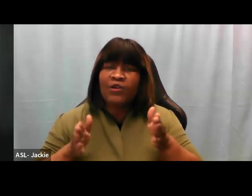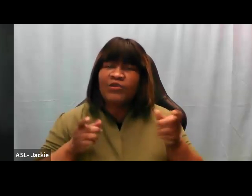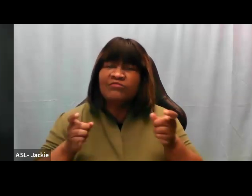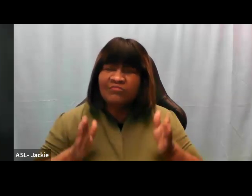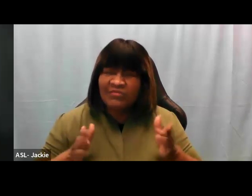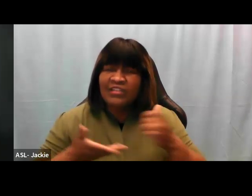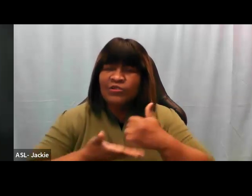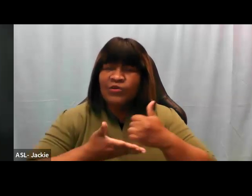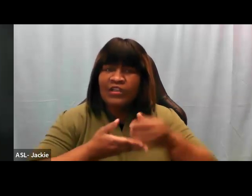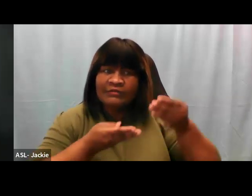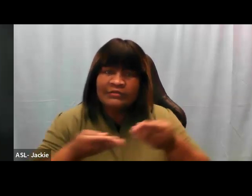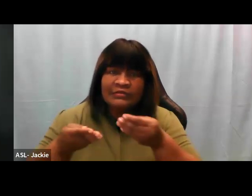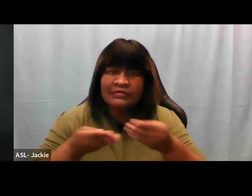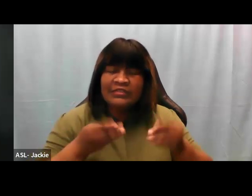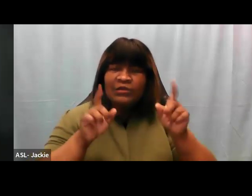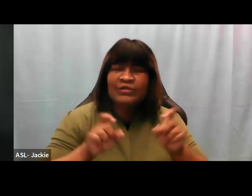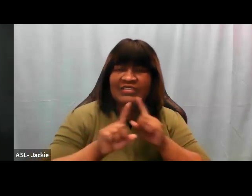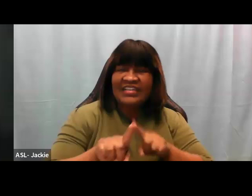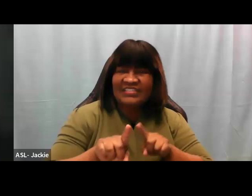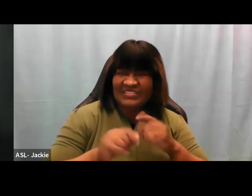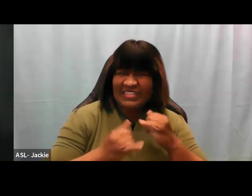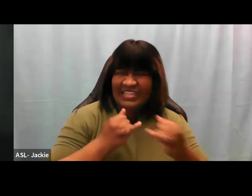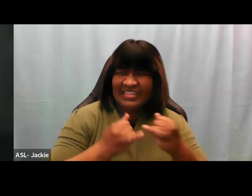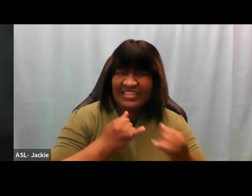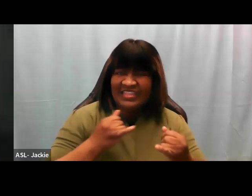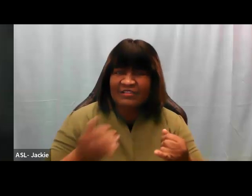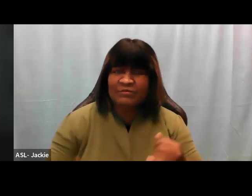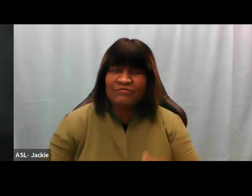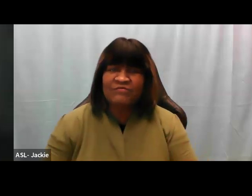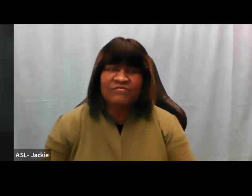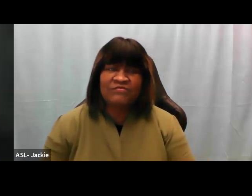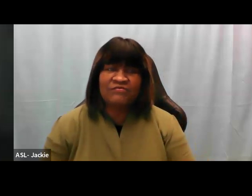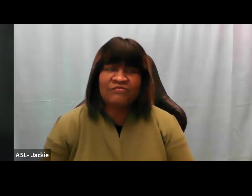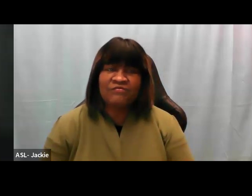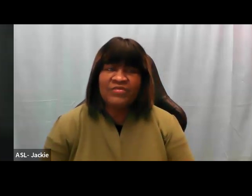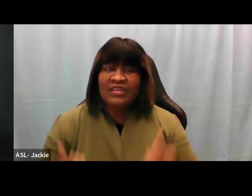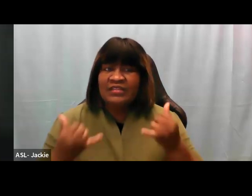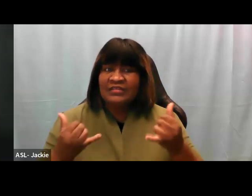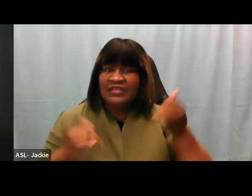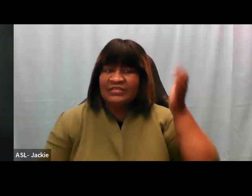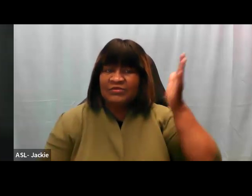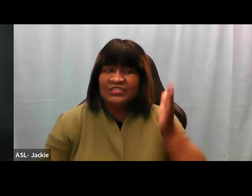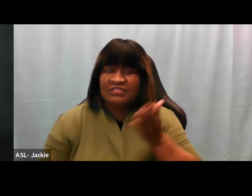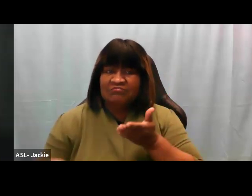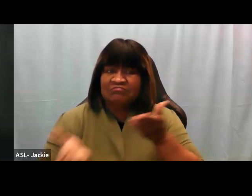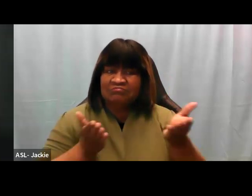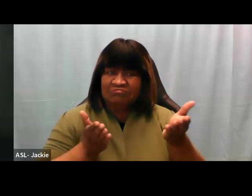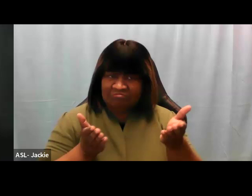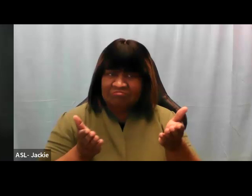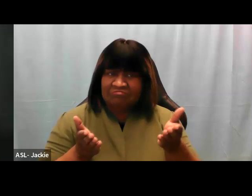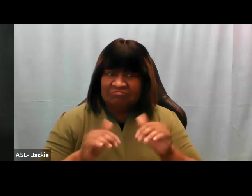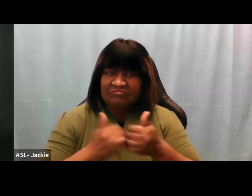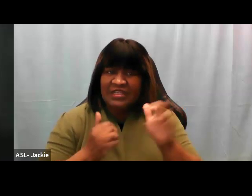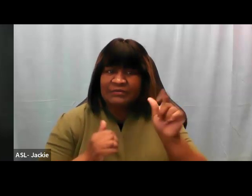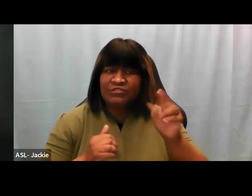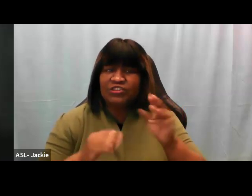help facilitate the Q&A at the end. Next, oh, perfect. So today's presentation is brought to you by the Administration